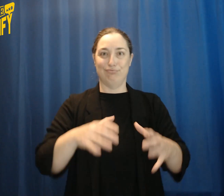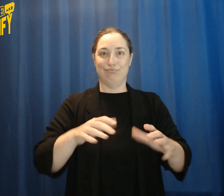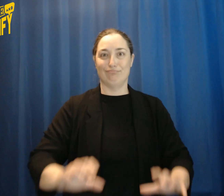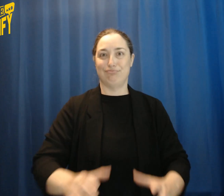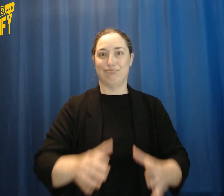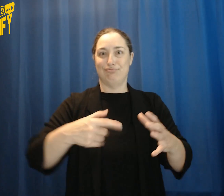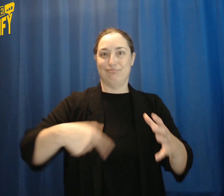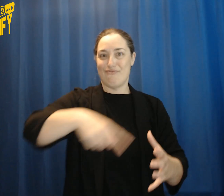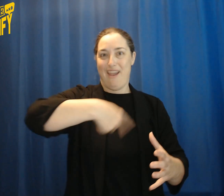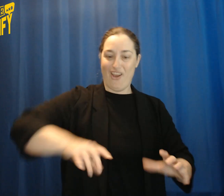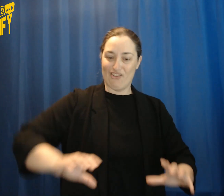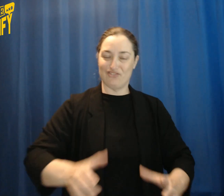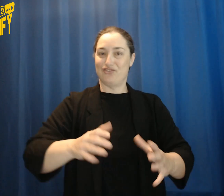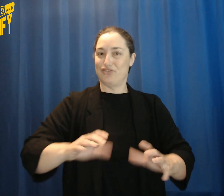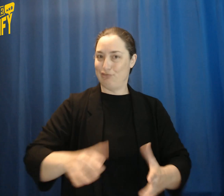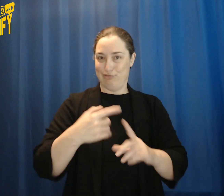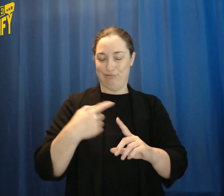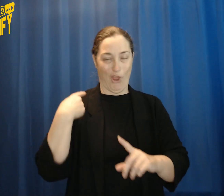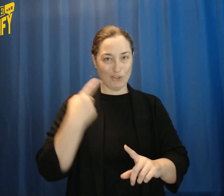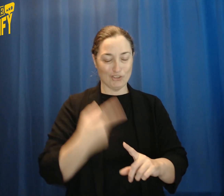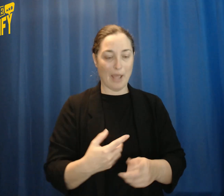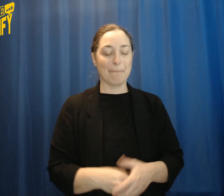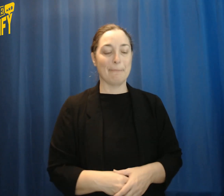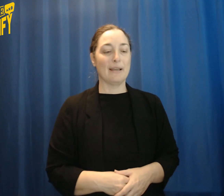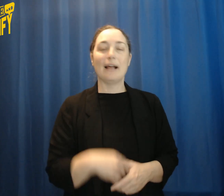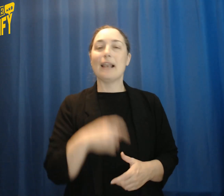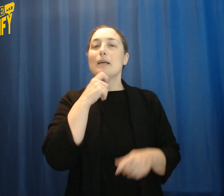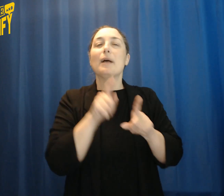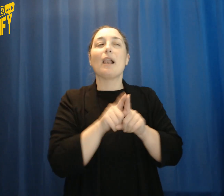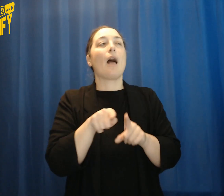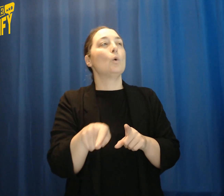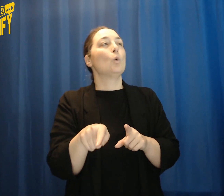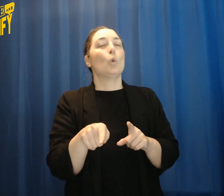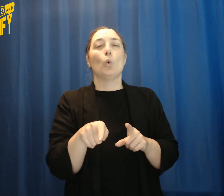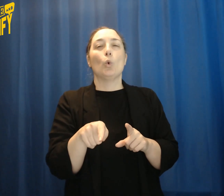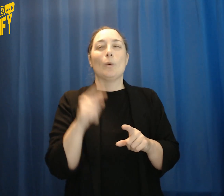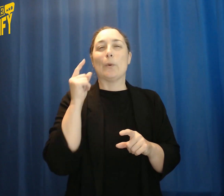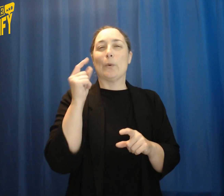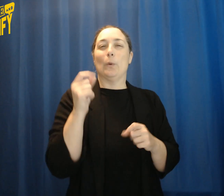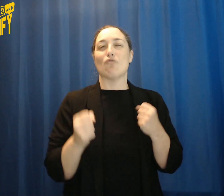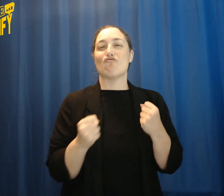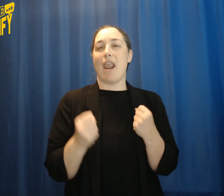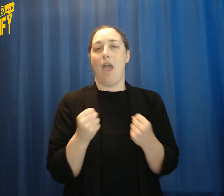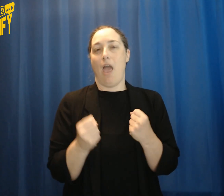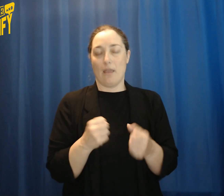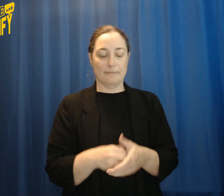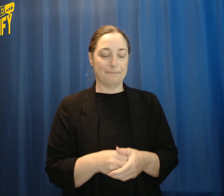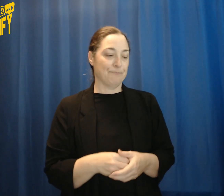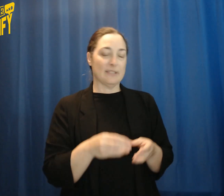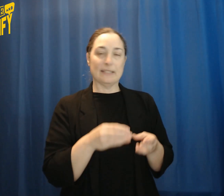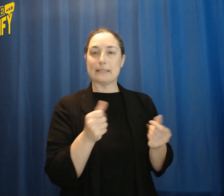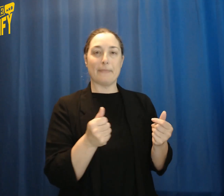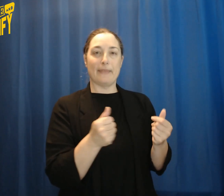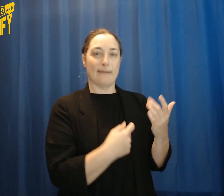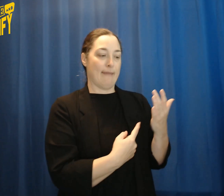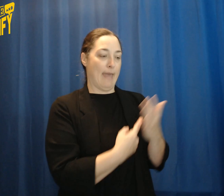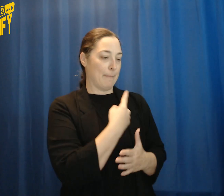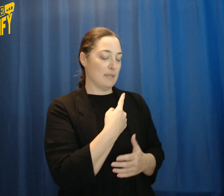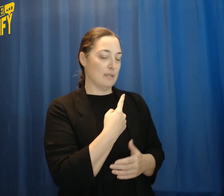like when you're an elite runner, say, and something's going on and you think, oh, I better not, you know, go